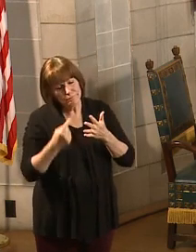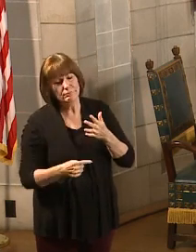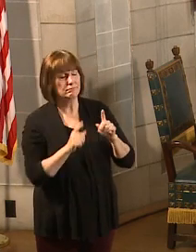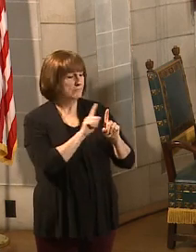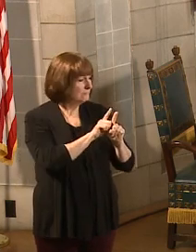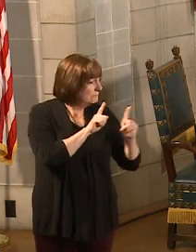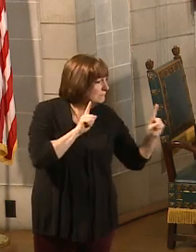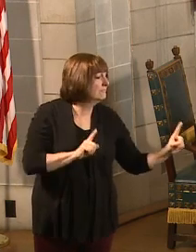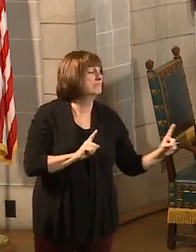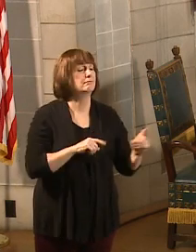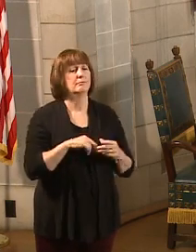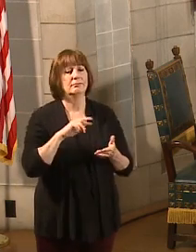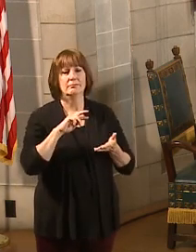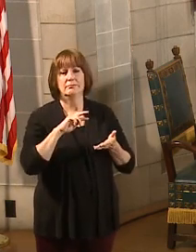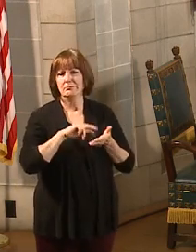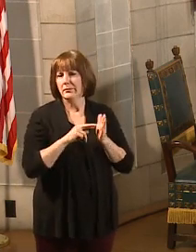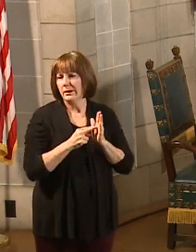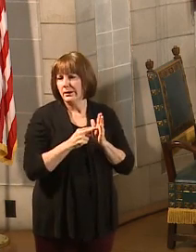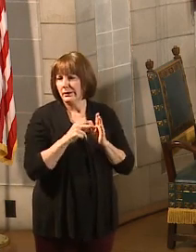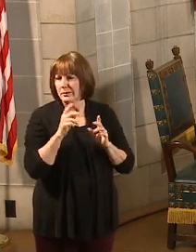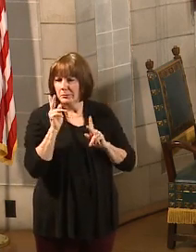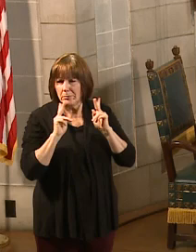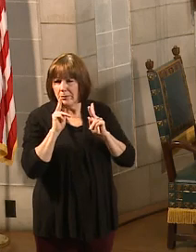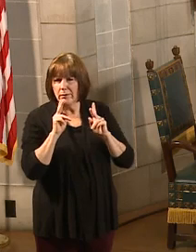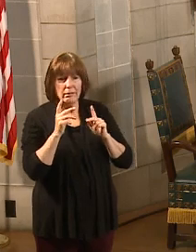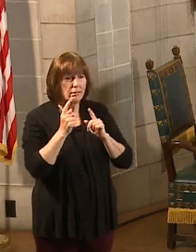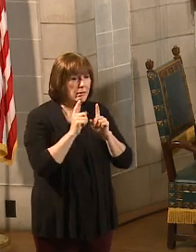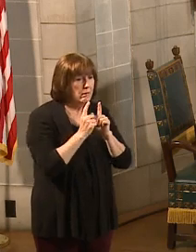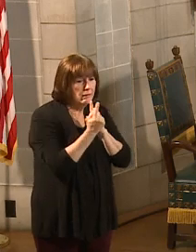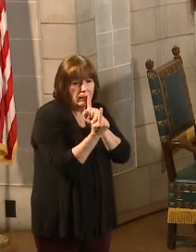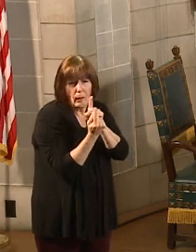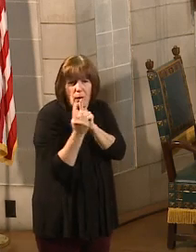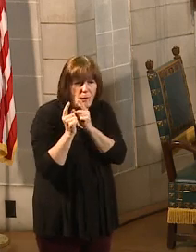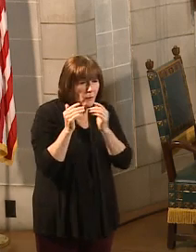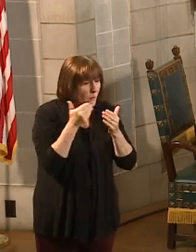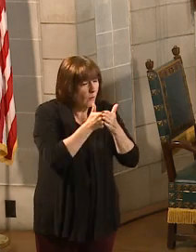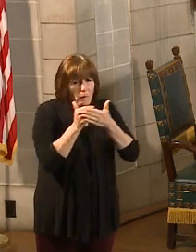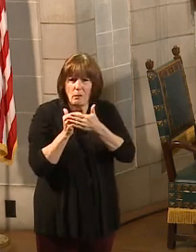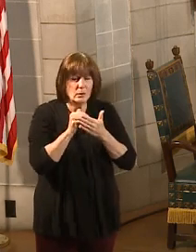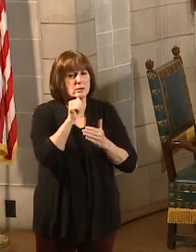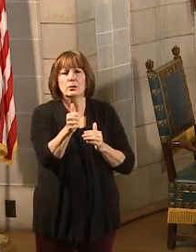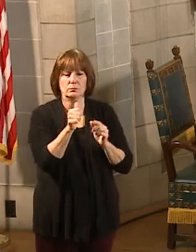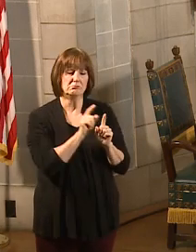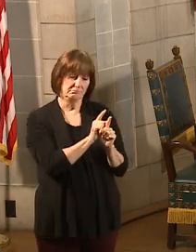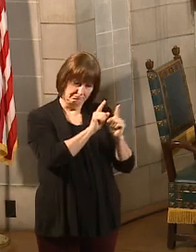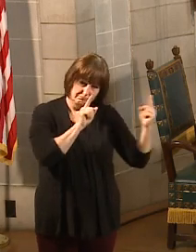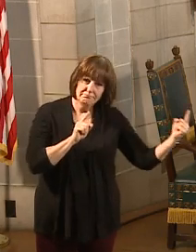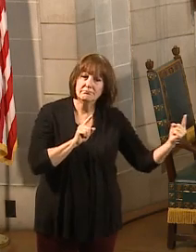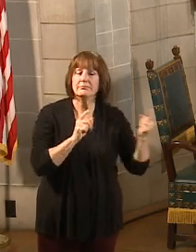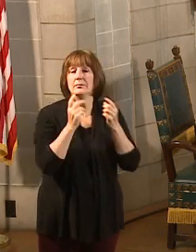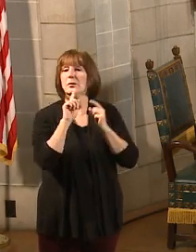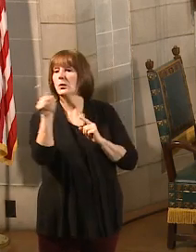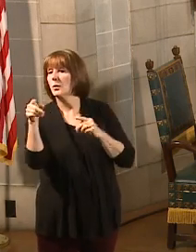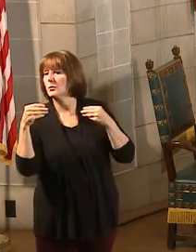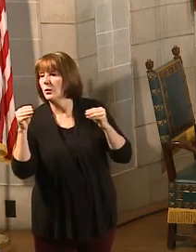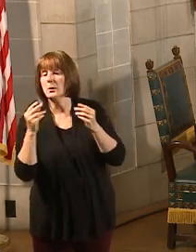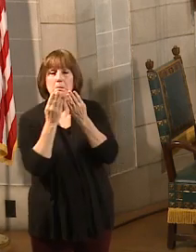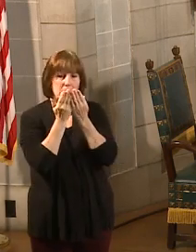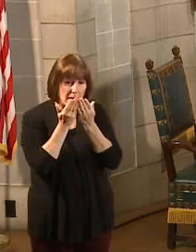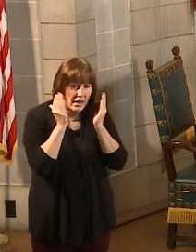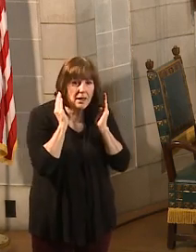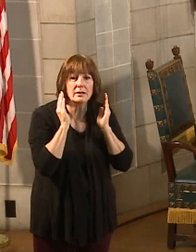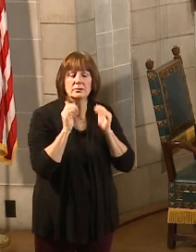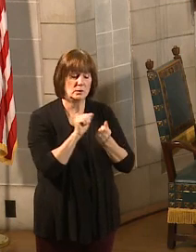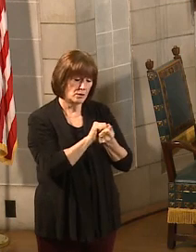distancing guidelines, which means keep that 6 feet of distance between you and other people when you go out in public, wear a mask when you go to the store, wash your